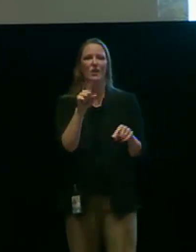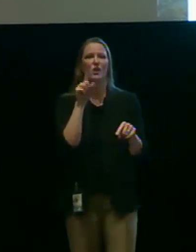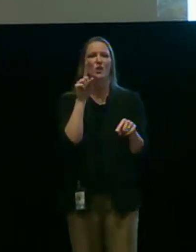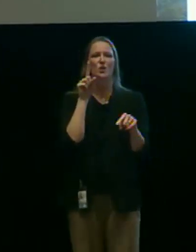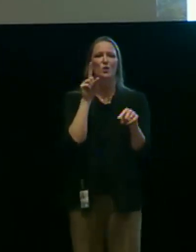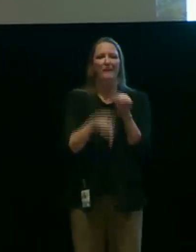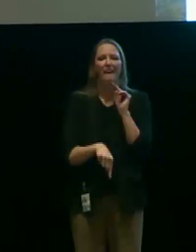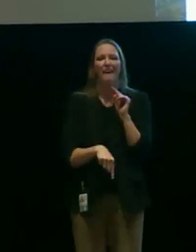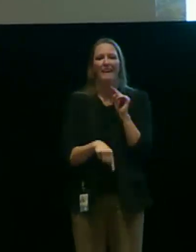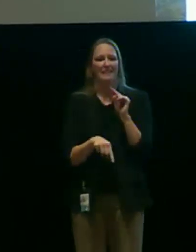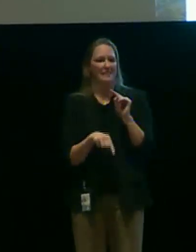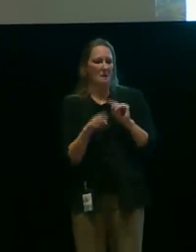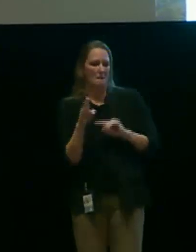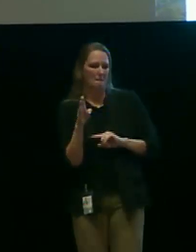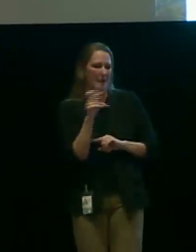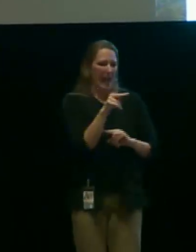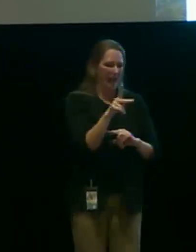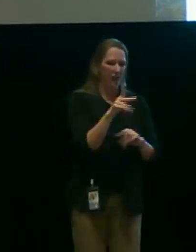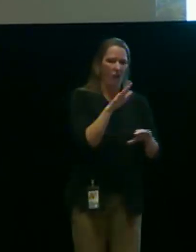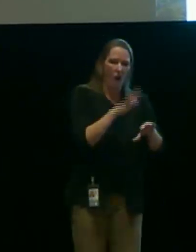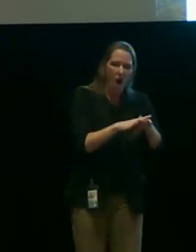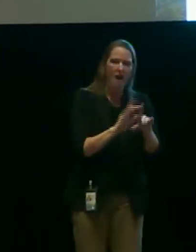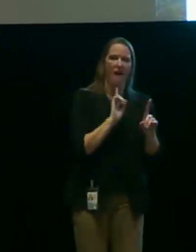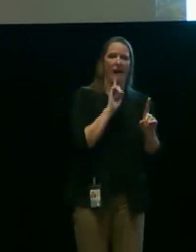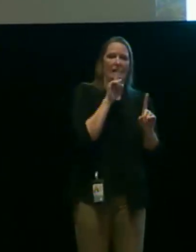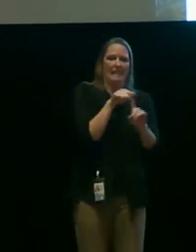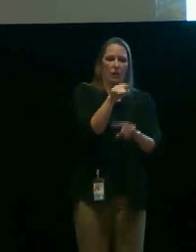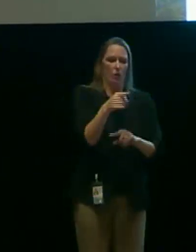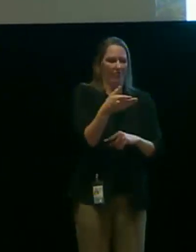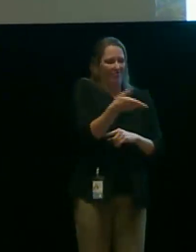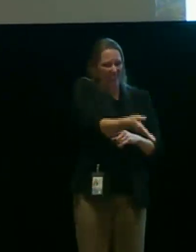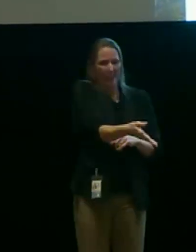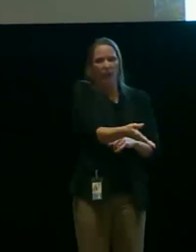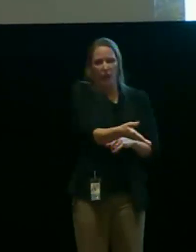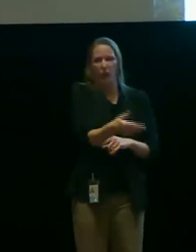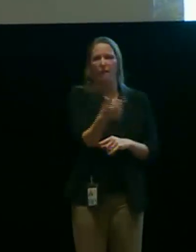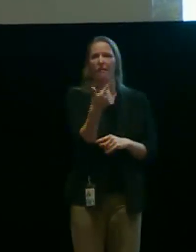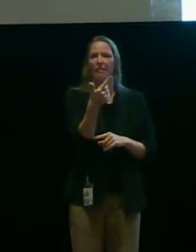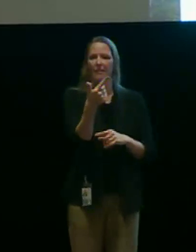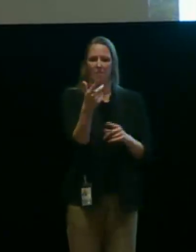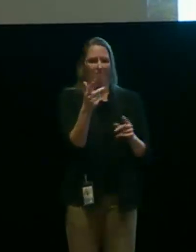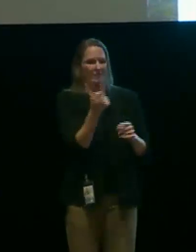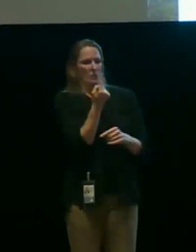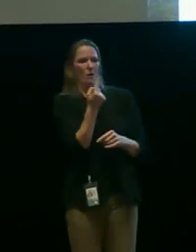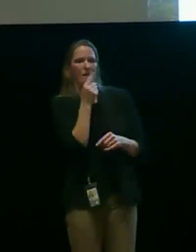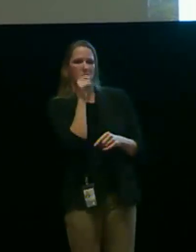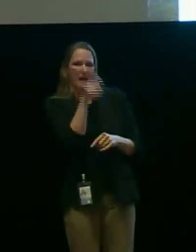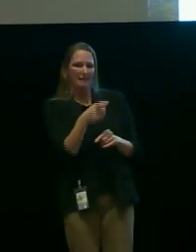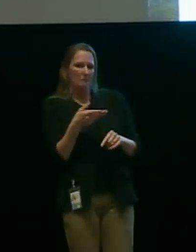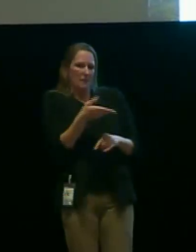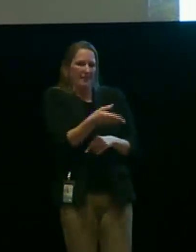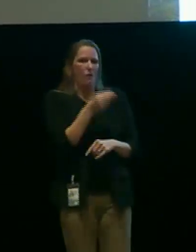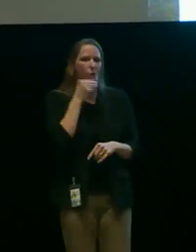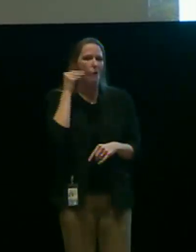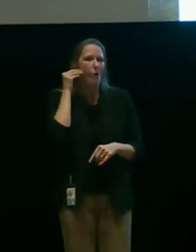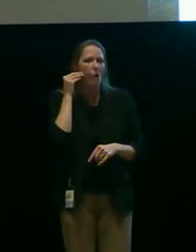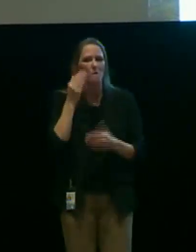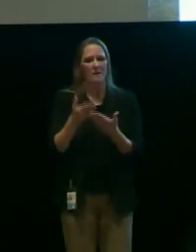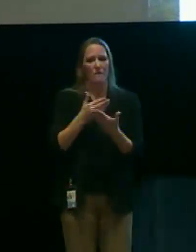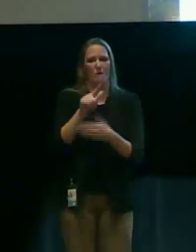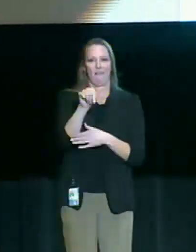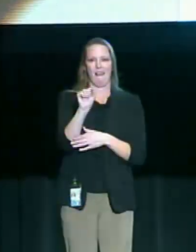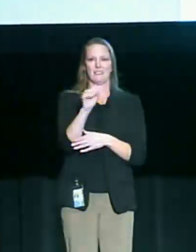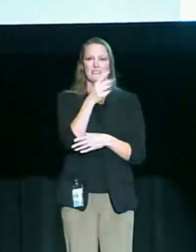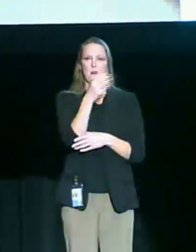until you're actually back in them. The gas company has to have a representative from the home there to get into the home to check the